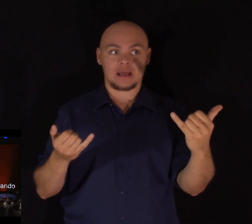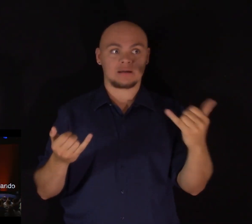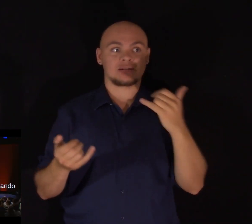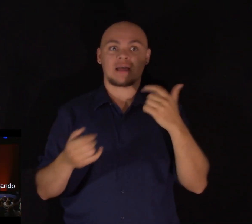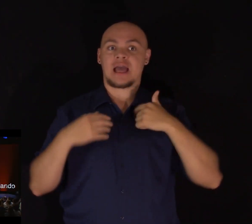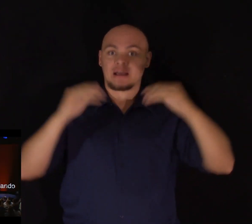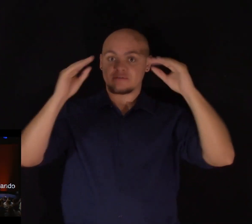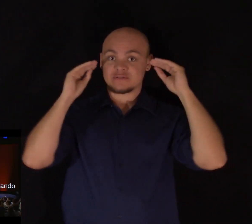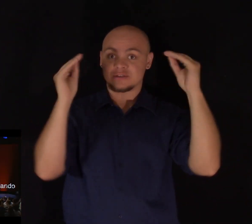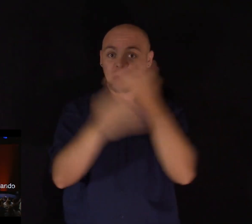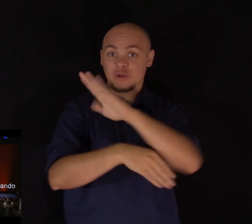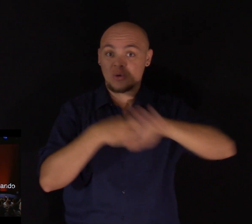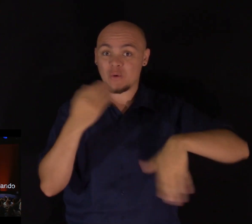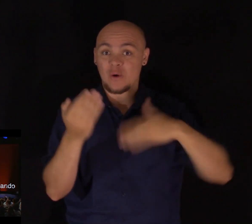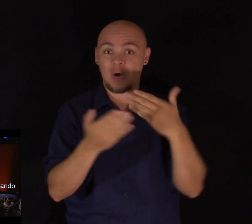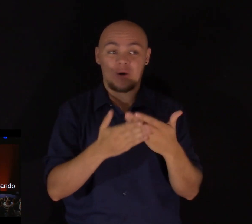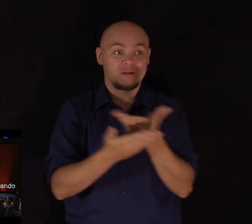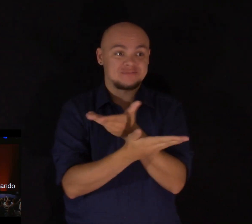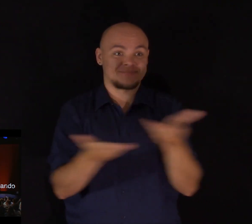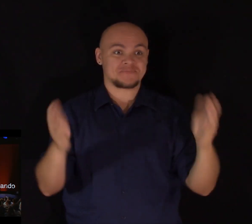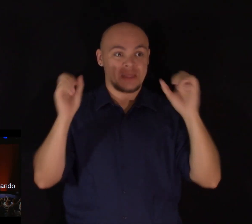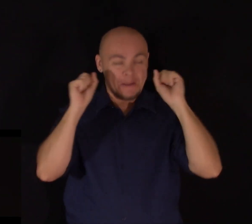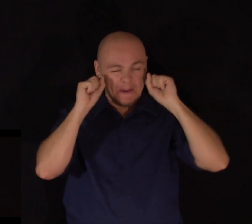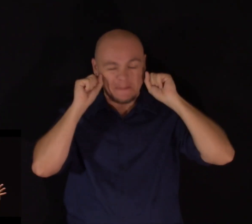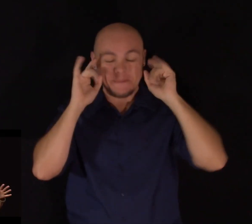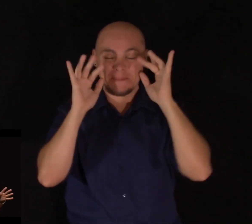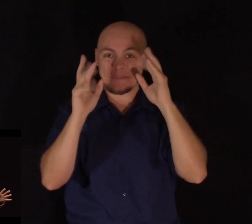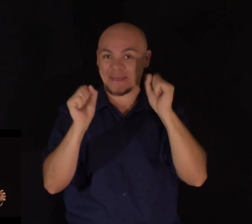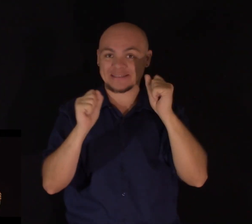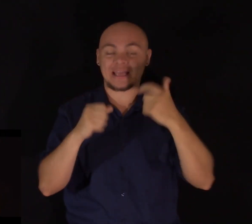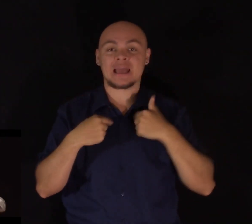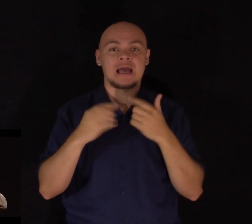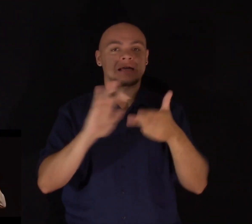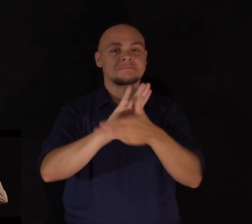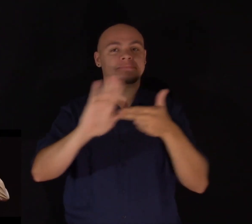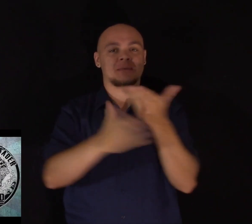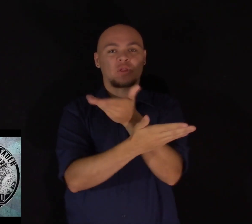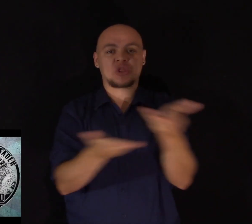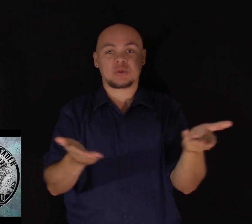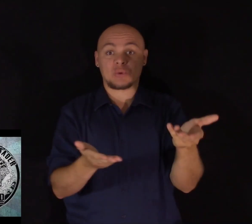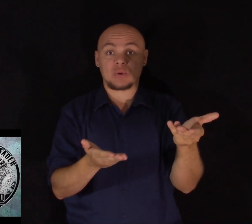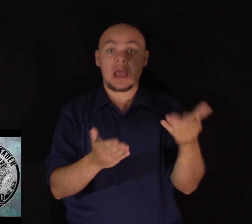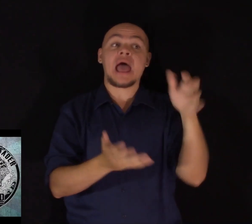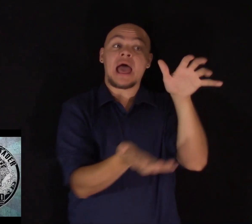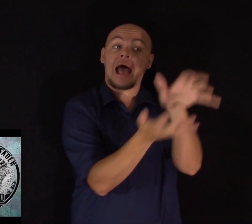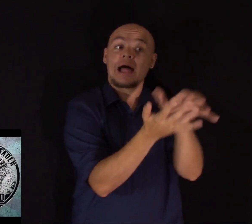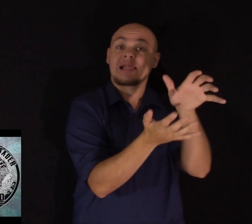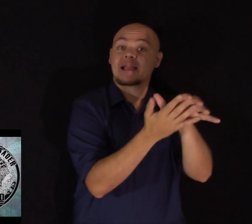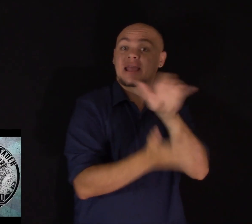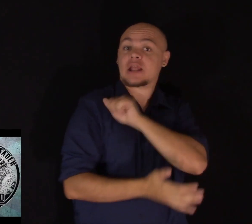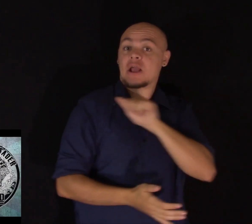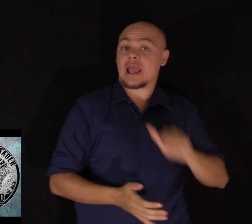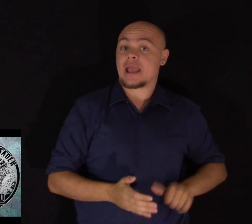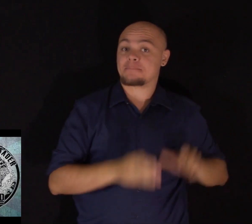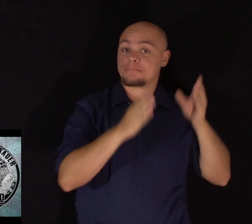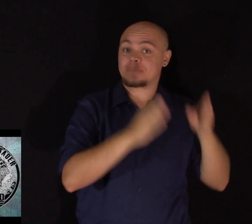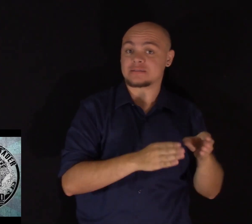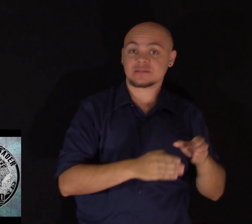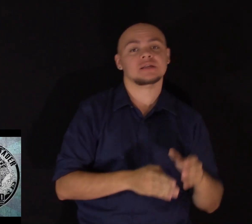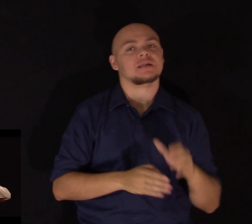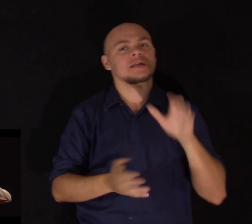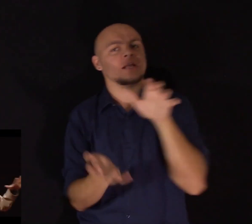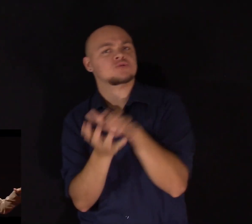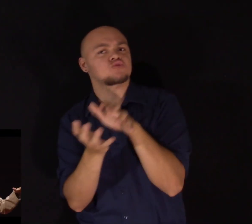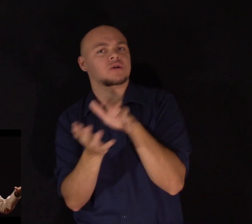taught you how amazing these animals are, I hereby dub you all alligator ambassadors and crocodile